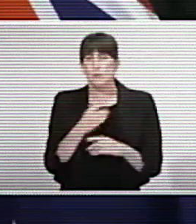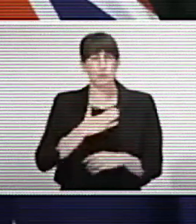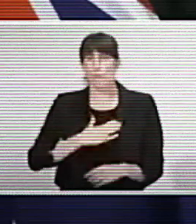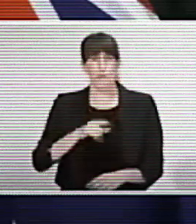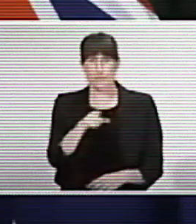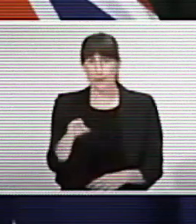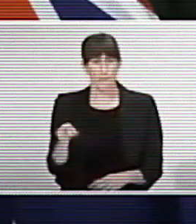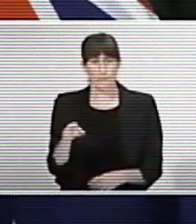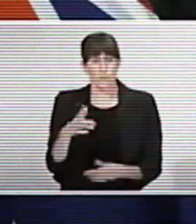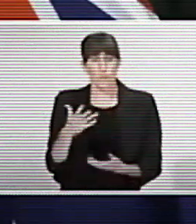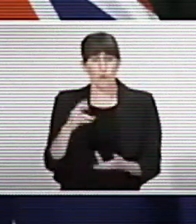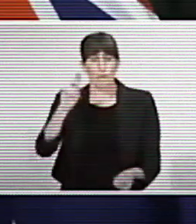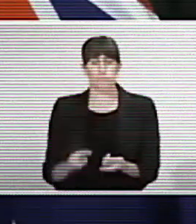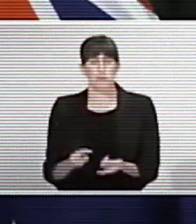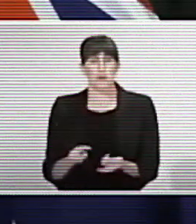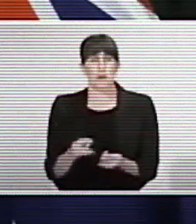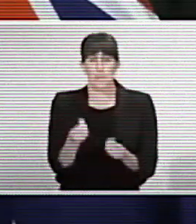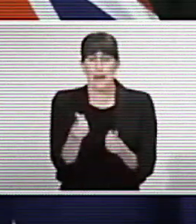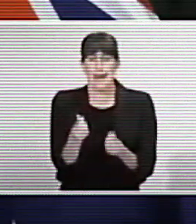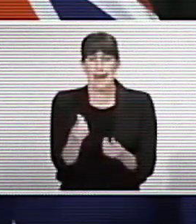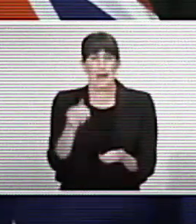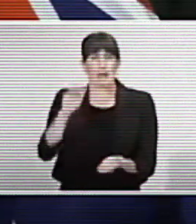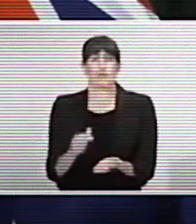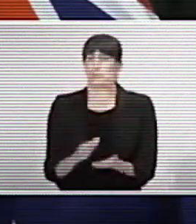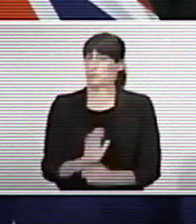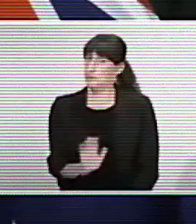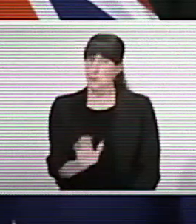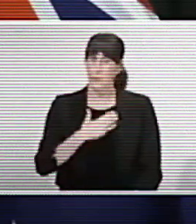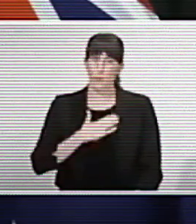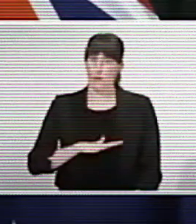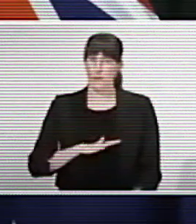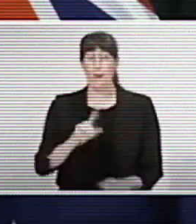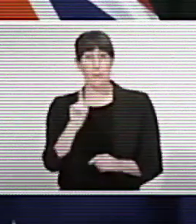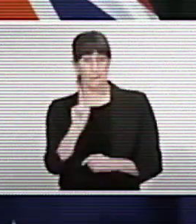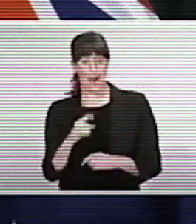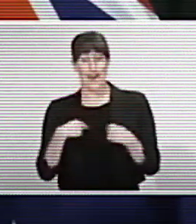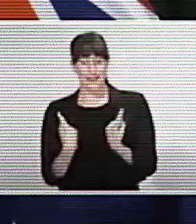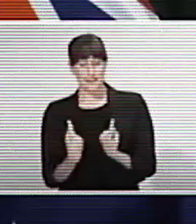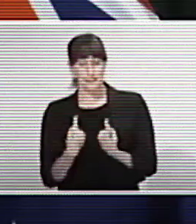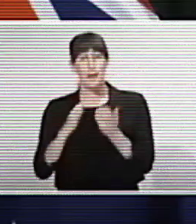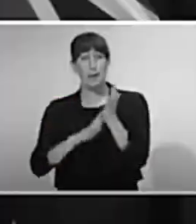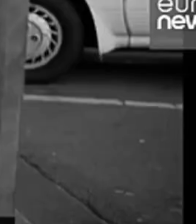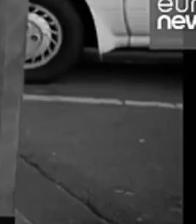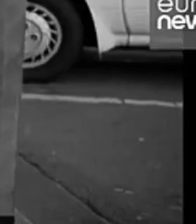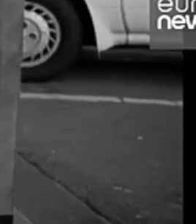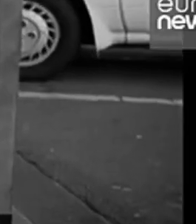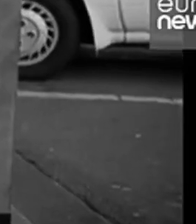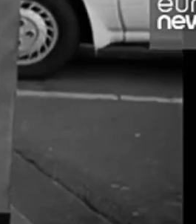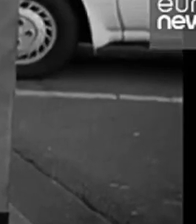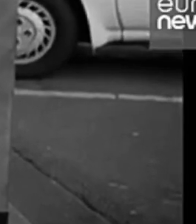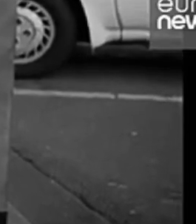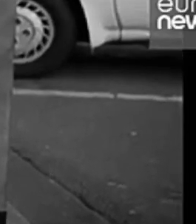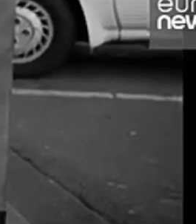for the executive branch, myself and ministers. This is where we can take action, and that is why we have.